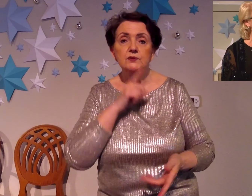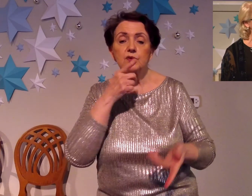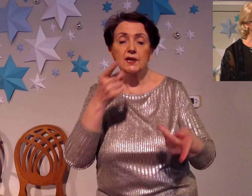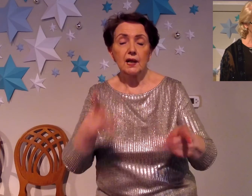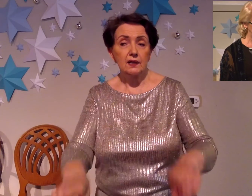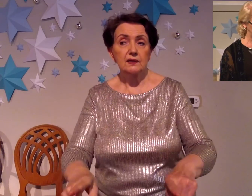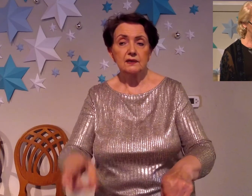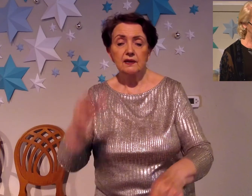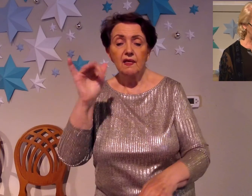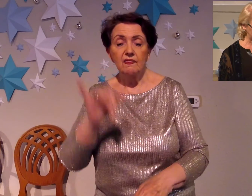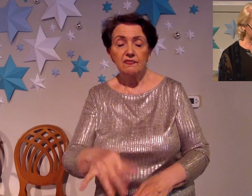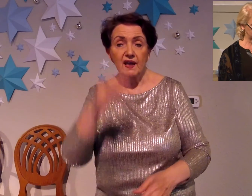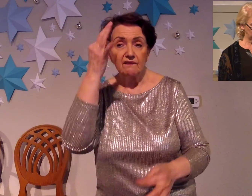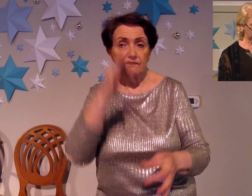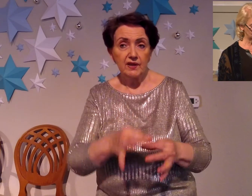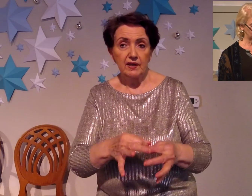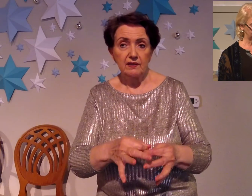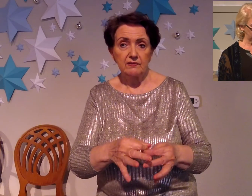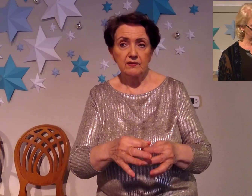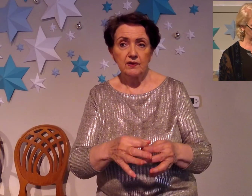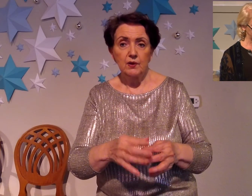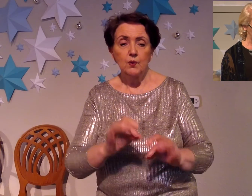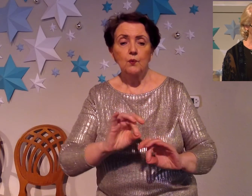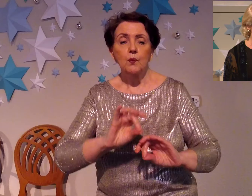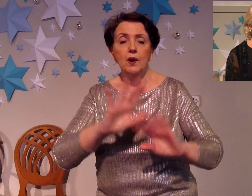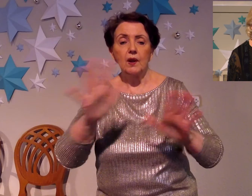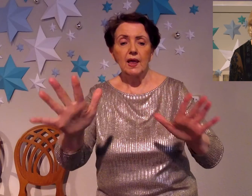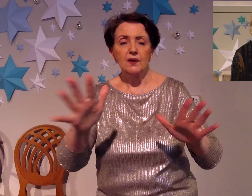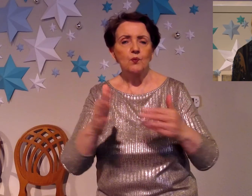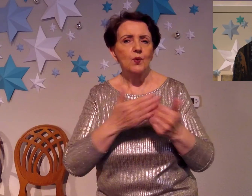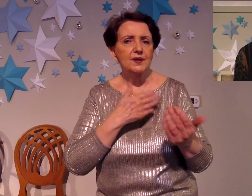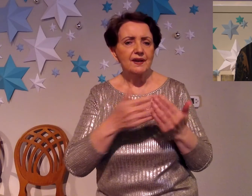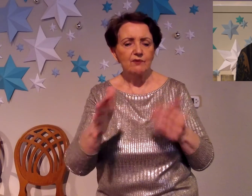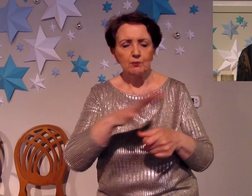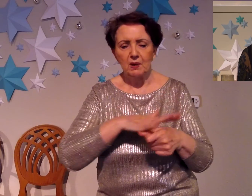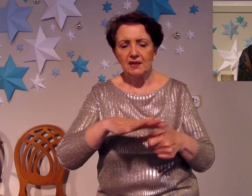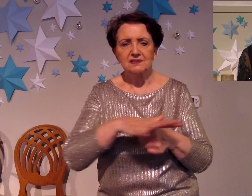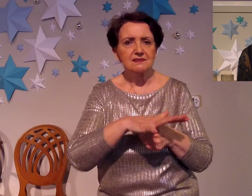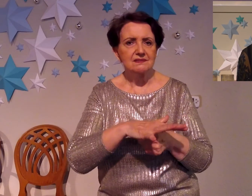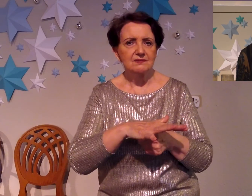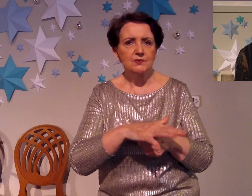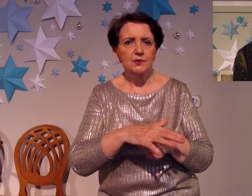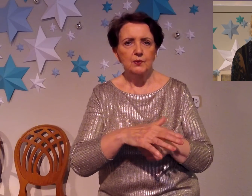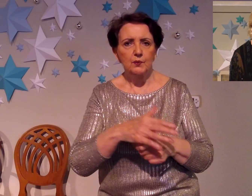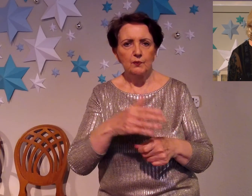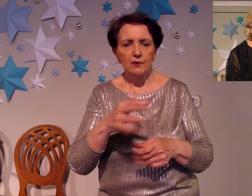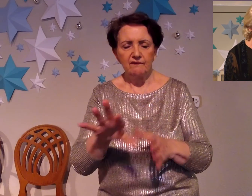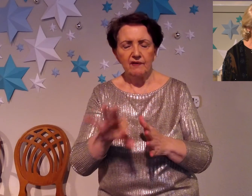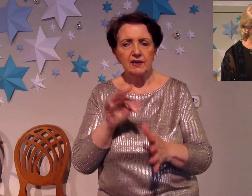will light the place in which we find ourselves. And by the light of